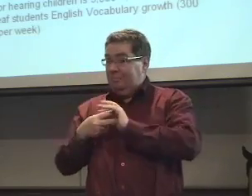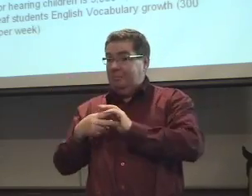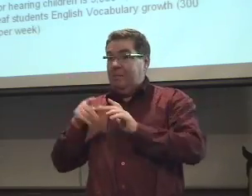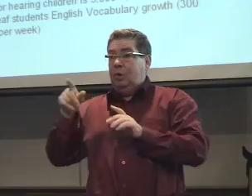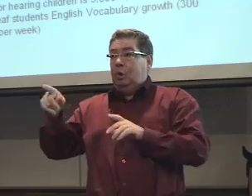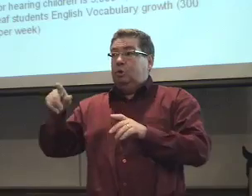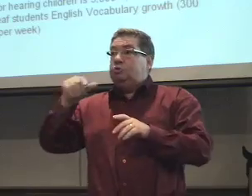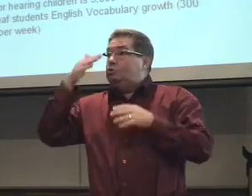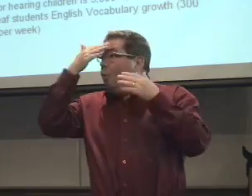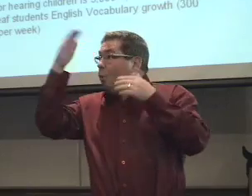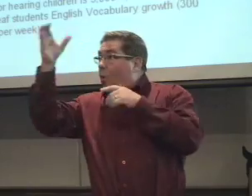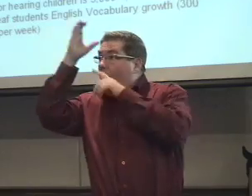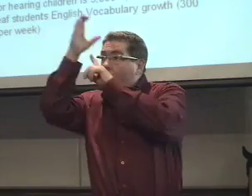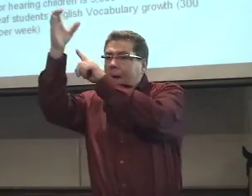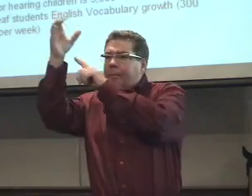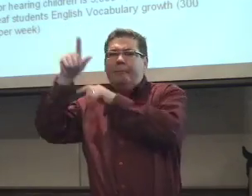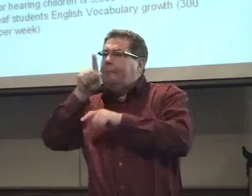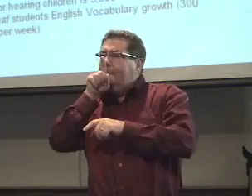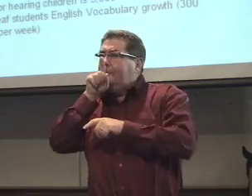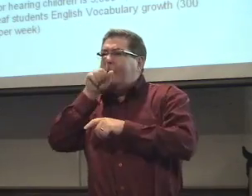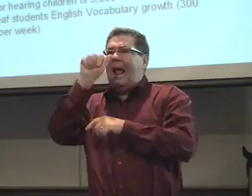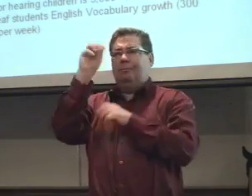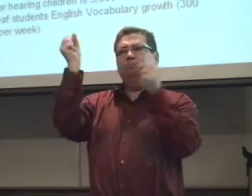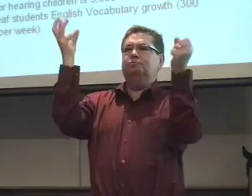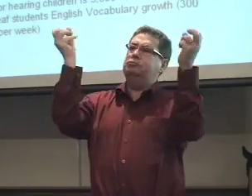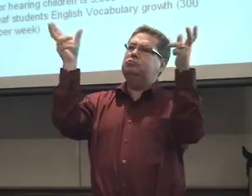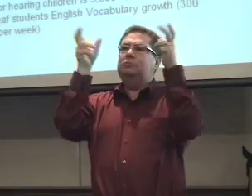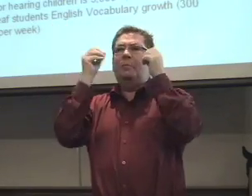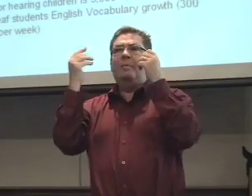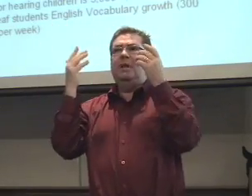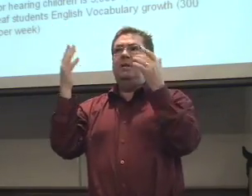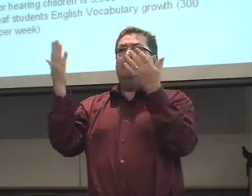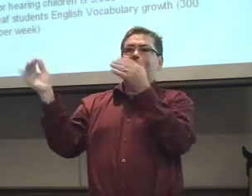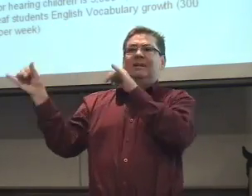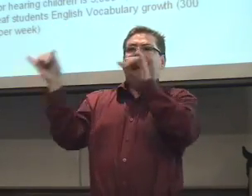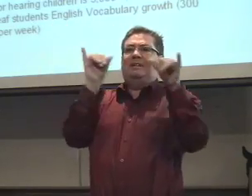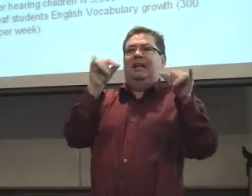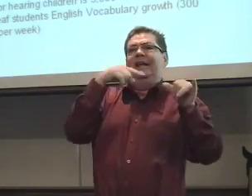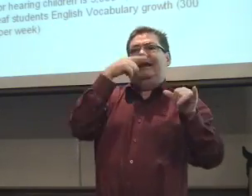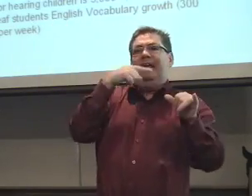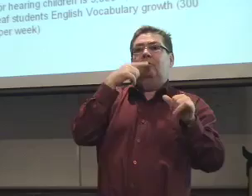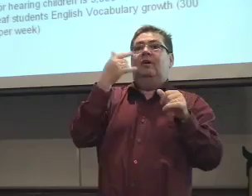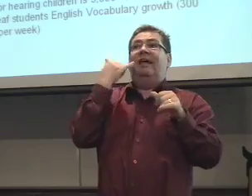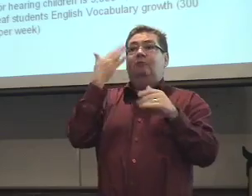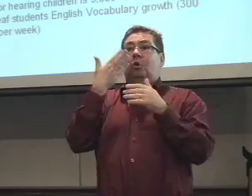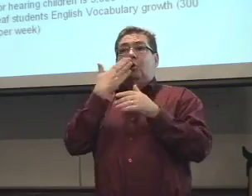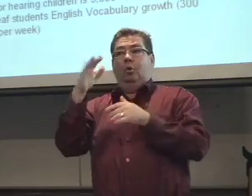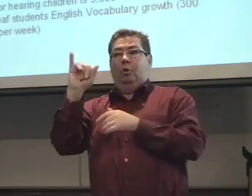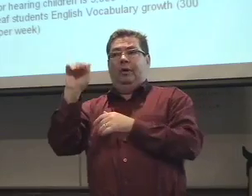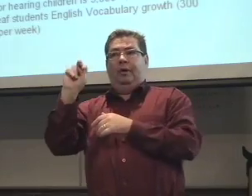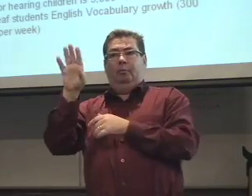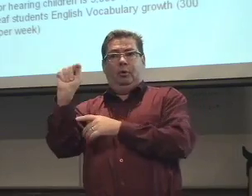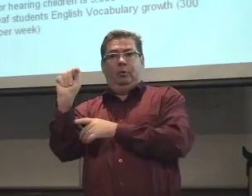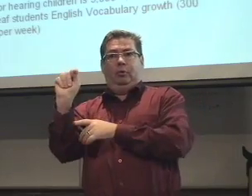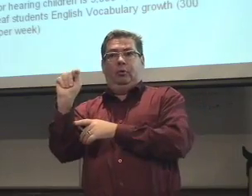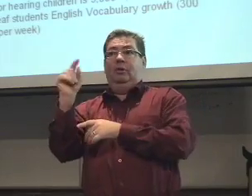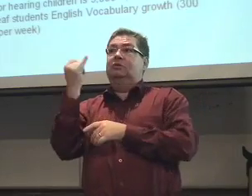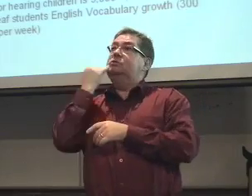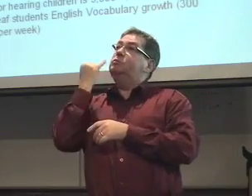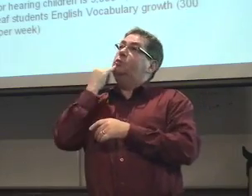know the concepts. In ASL, the numbers could be the same if they've had good input. So meaning, by sixth grade, they'd